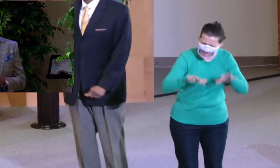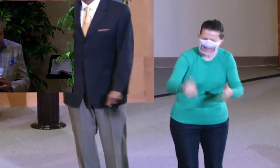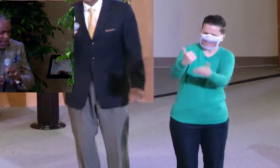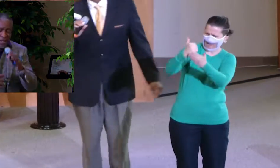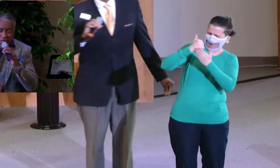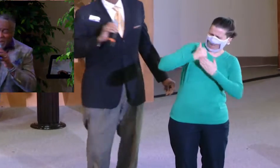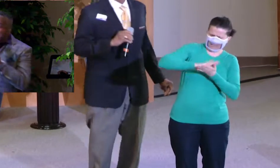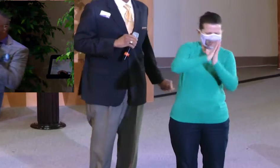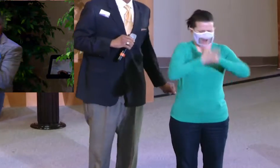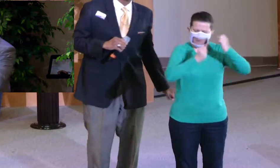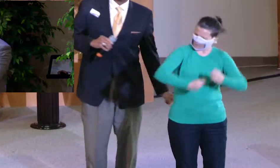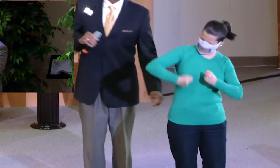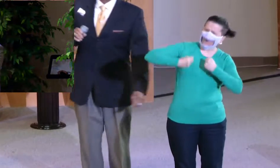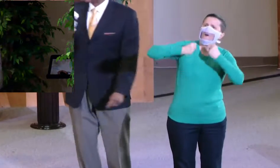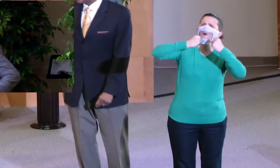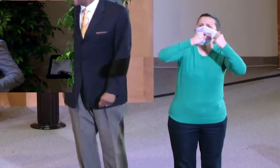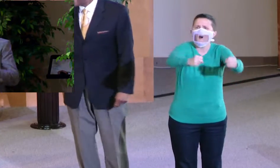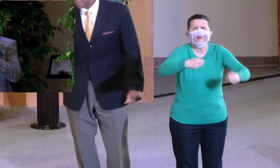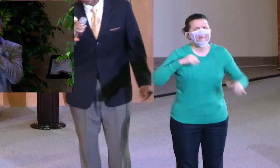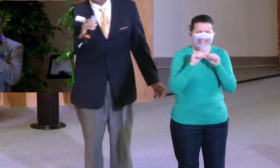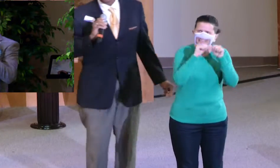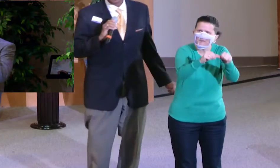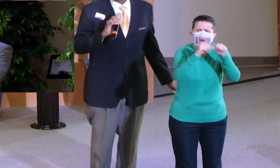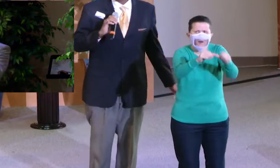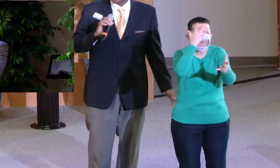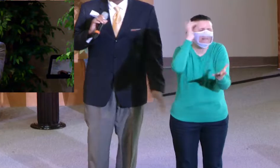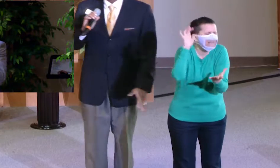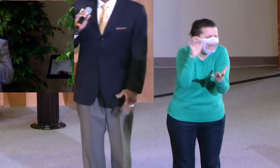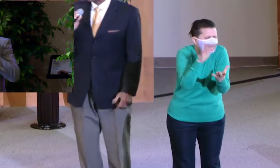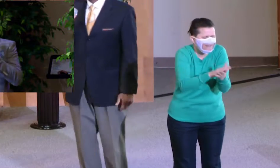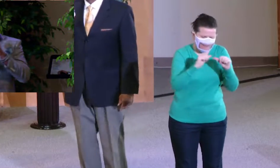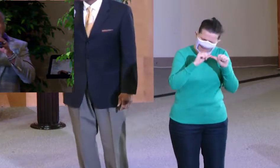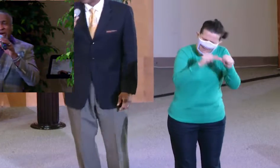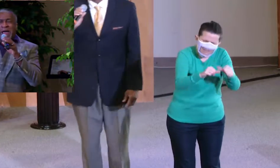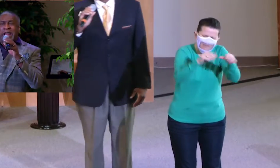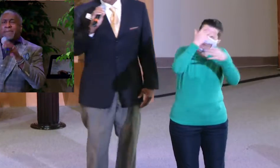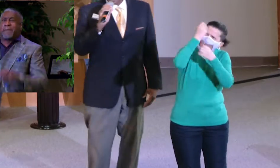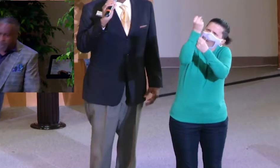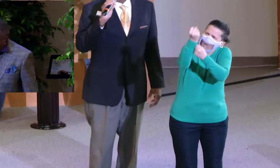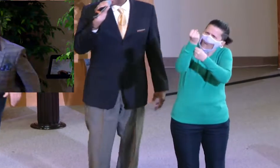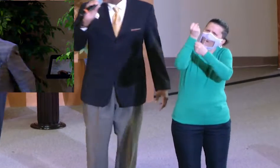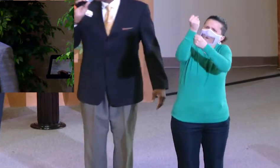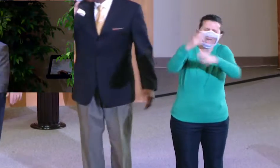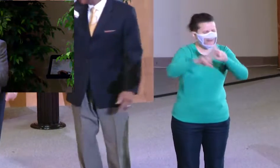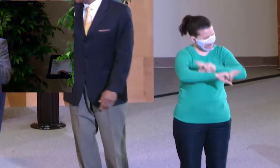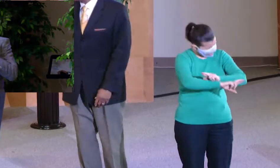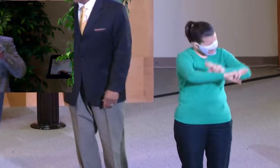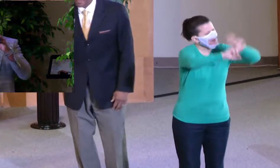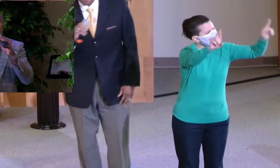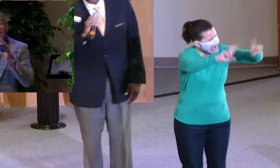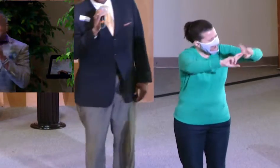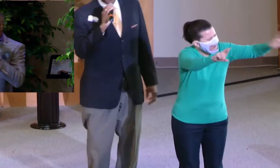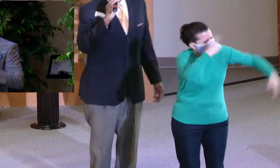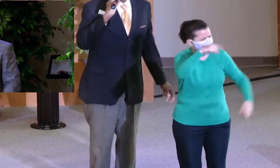strong. Keep on believing, keep holding on. So get ready for